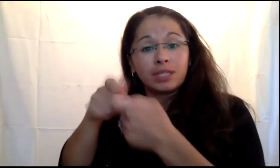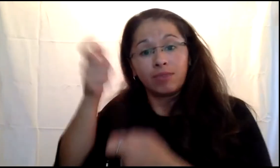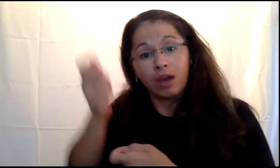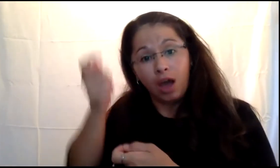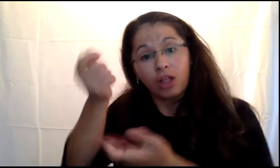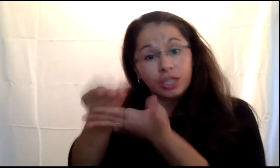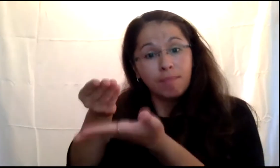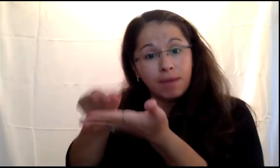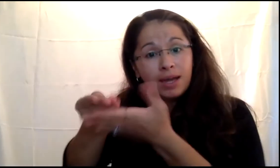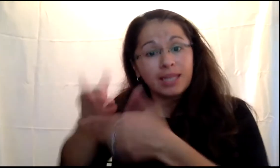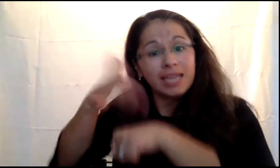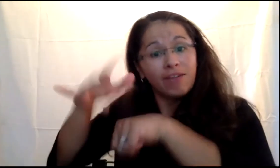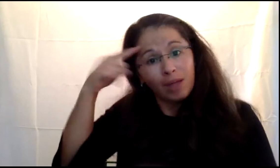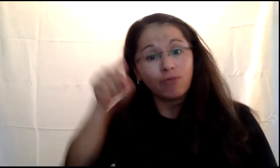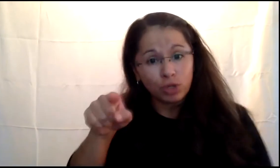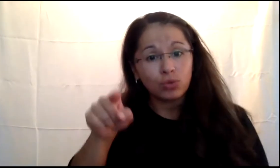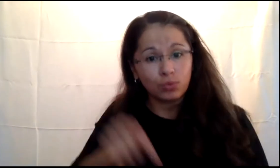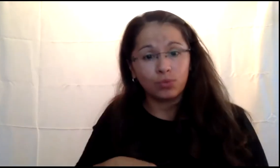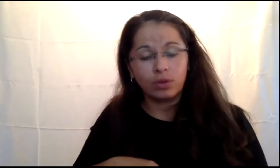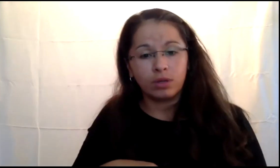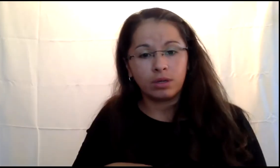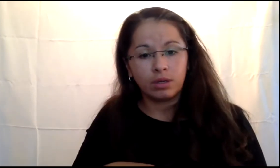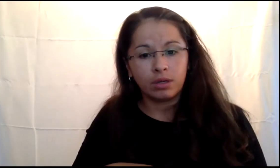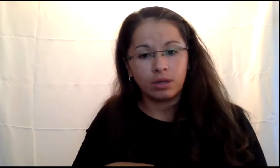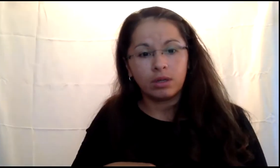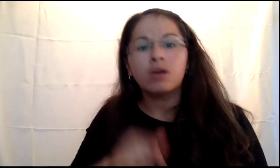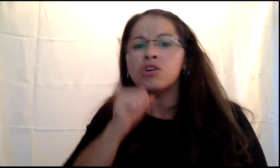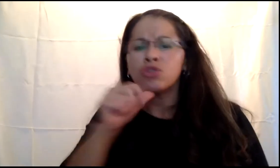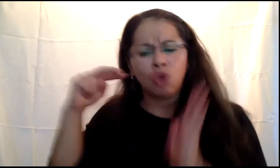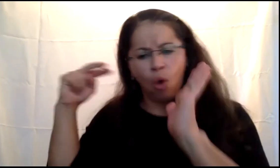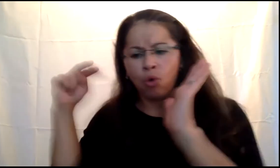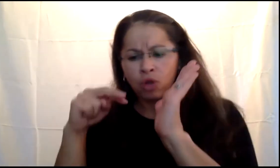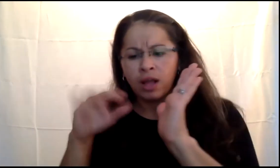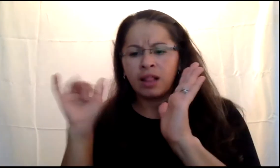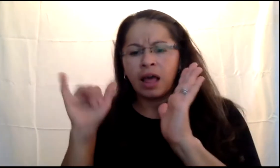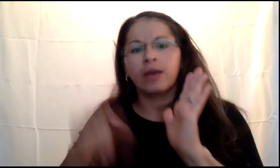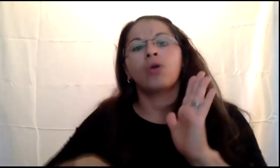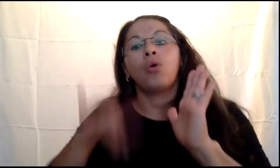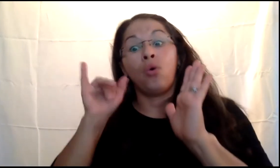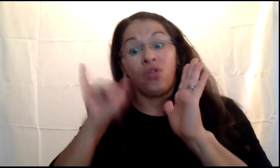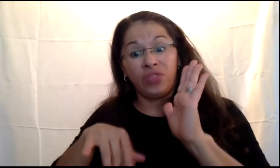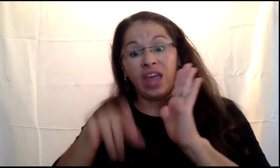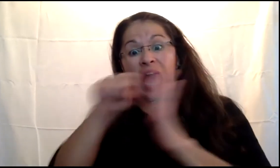you. So don't just look at the state fund, how a state funds, if you're looking at